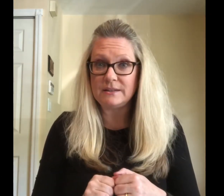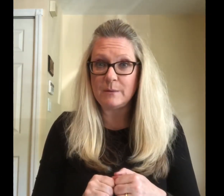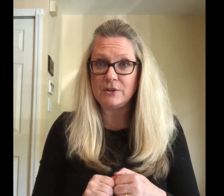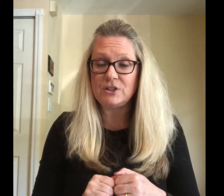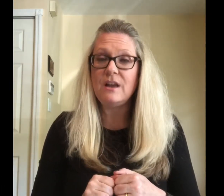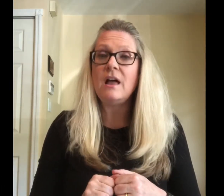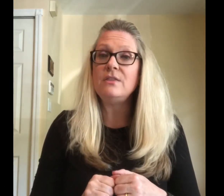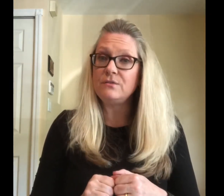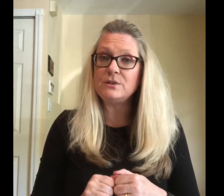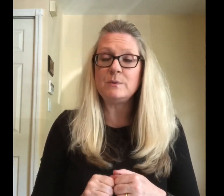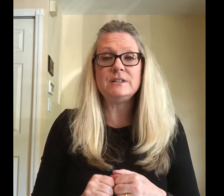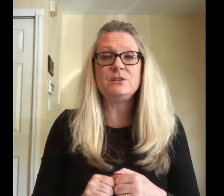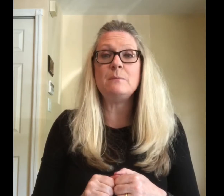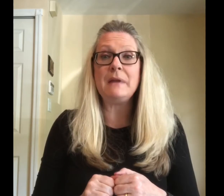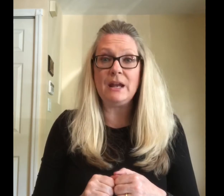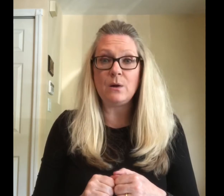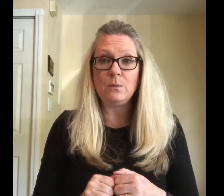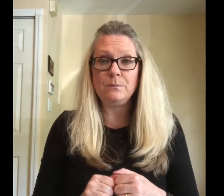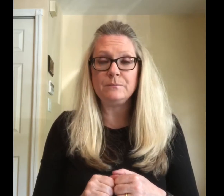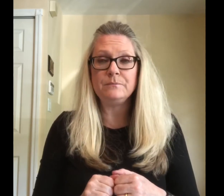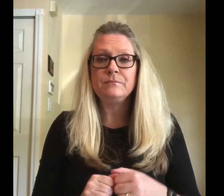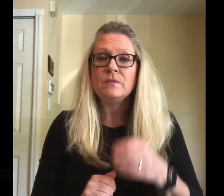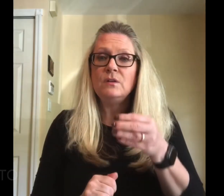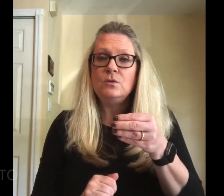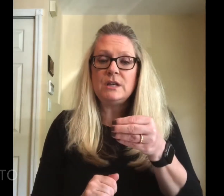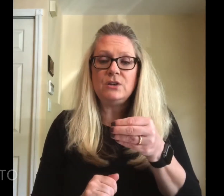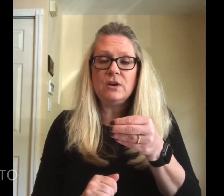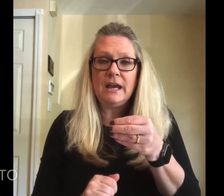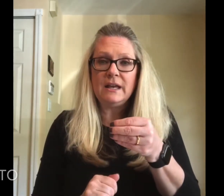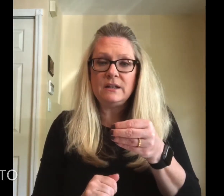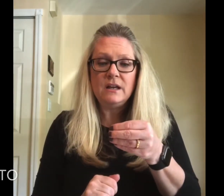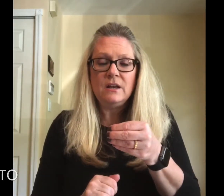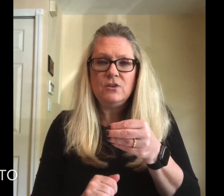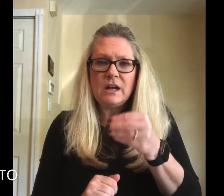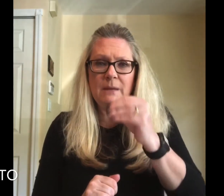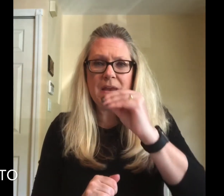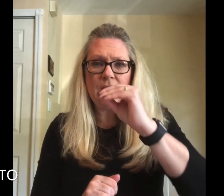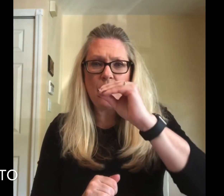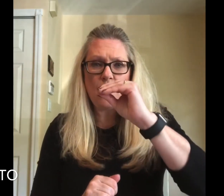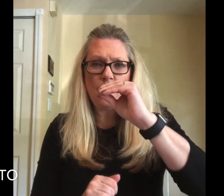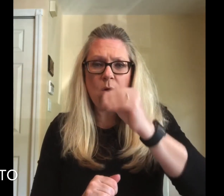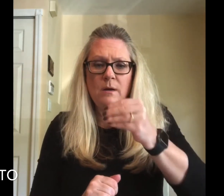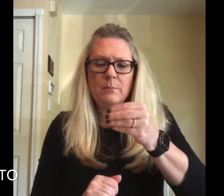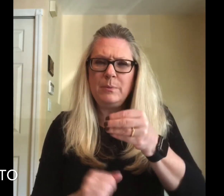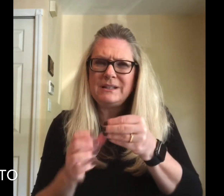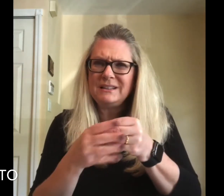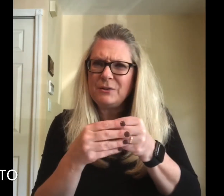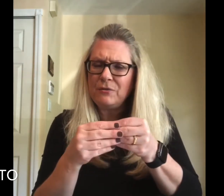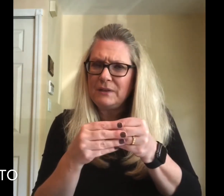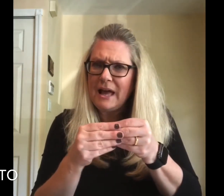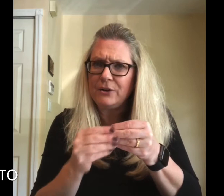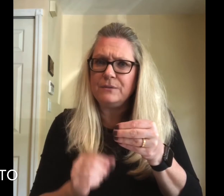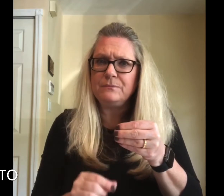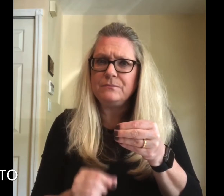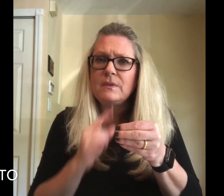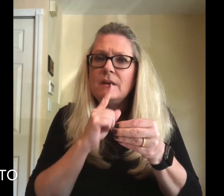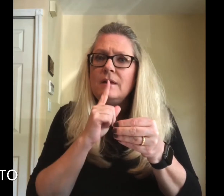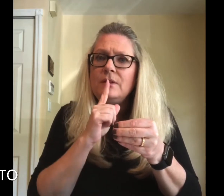sandwich. The first one is a tomato. You take your hand, and you kind of make an O, but it's a little flatter. And then you